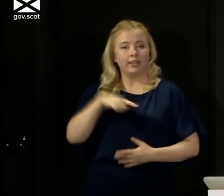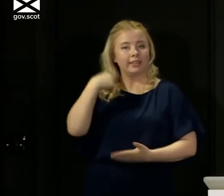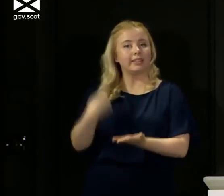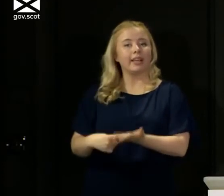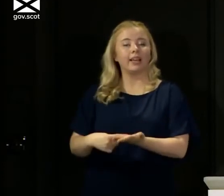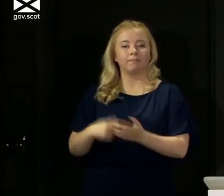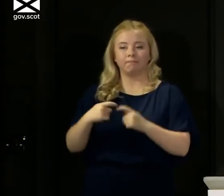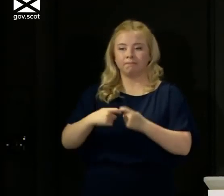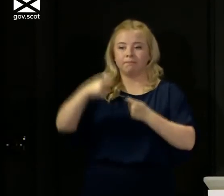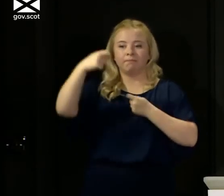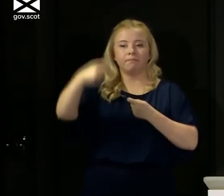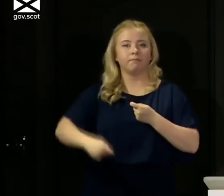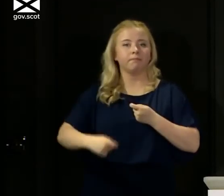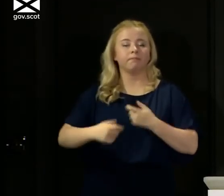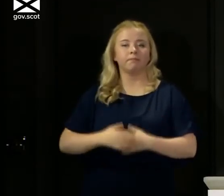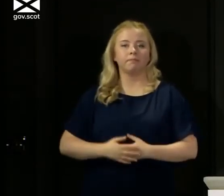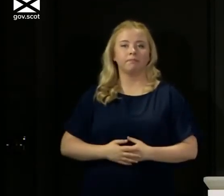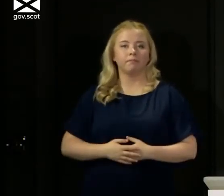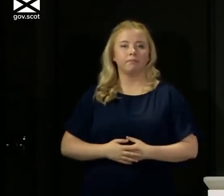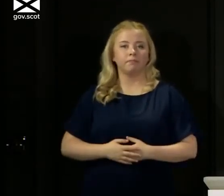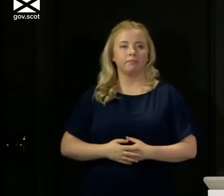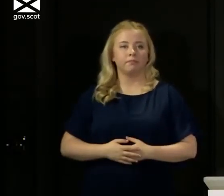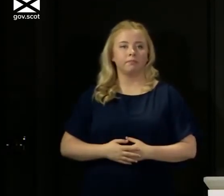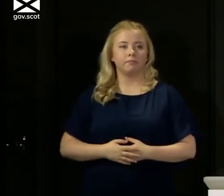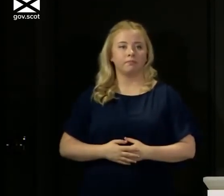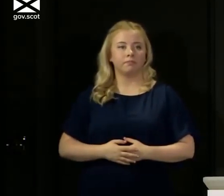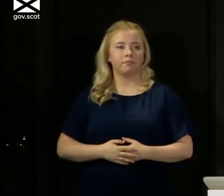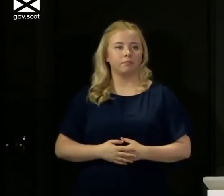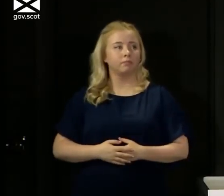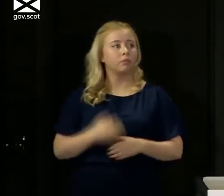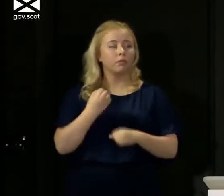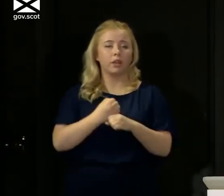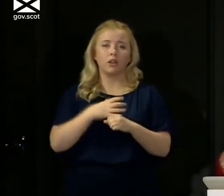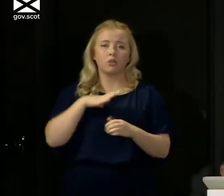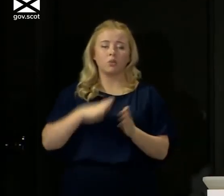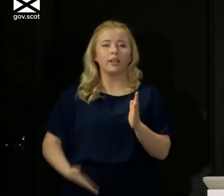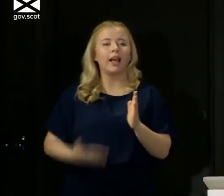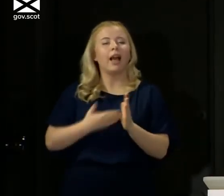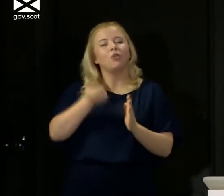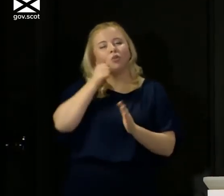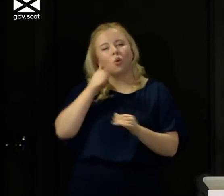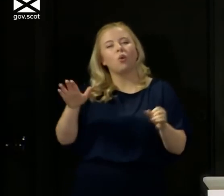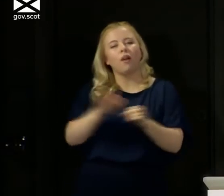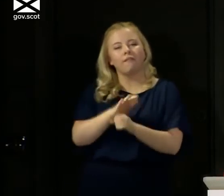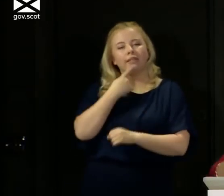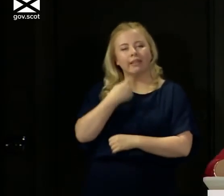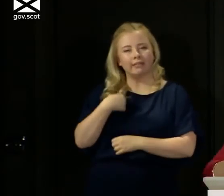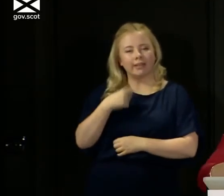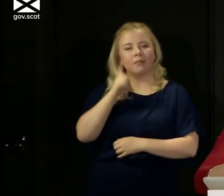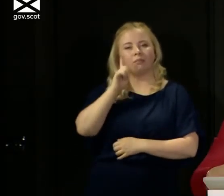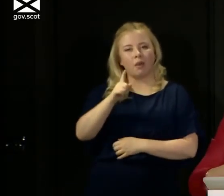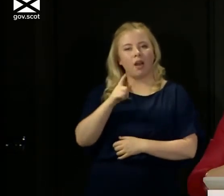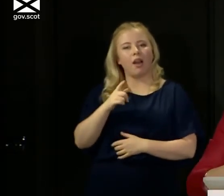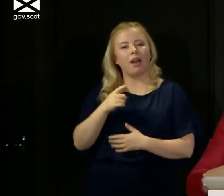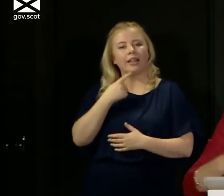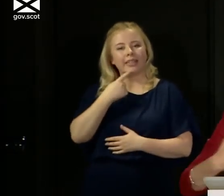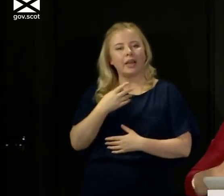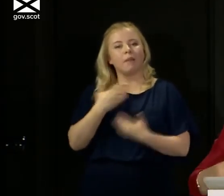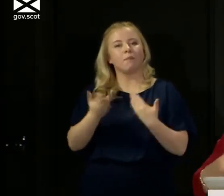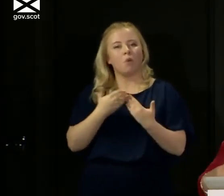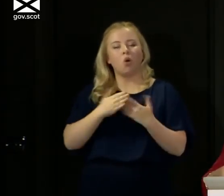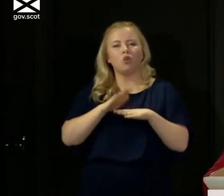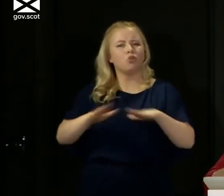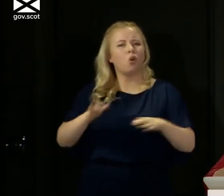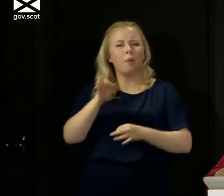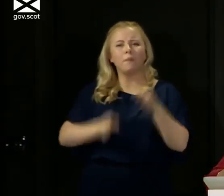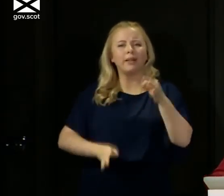we are extending this period in the way that we did yesterday. Gregor, I know you covered this yesterday, but just say a little bit more. This is not